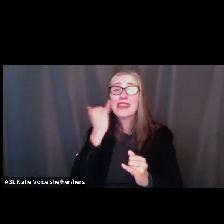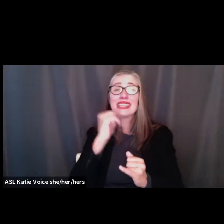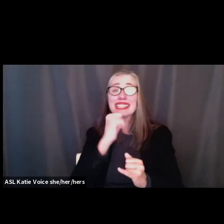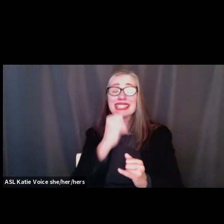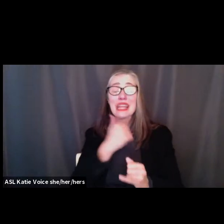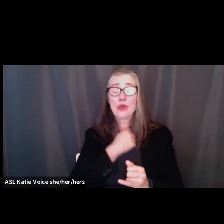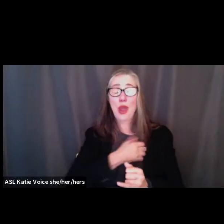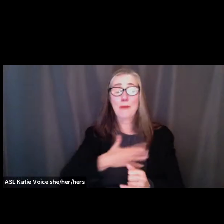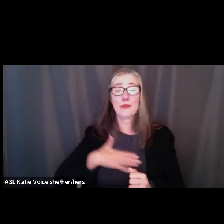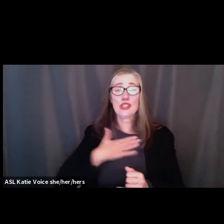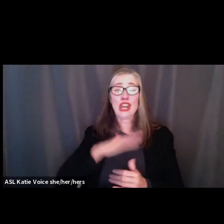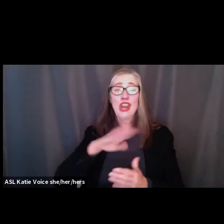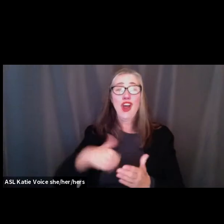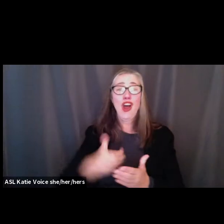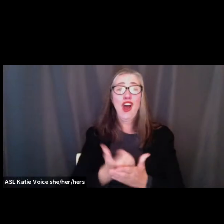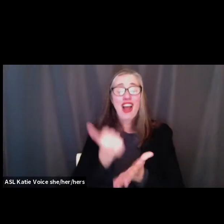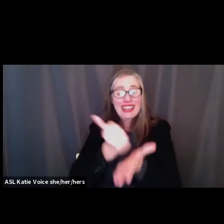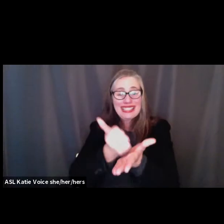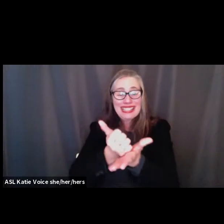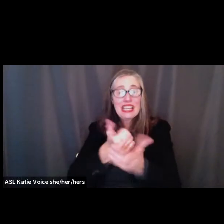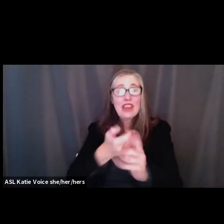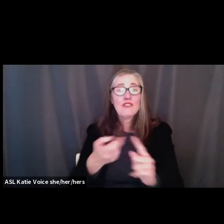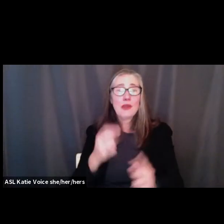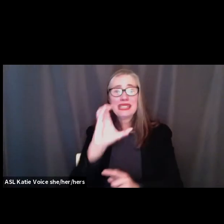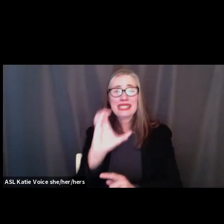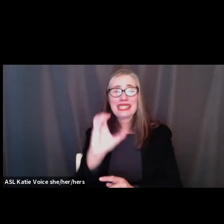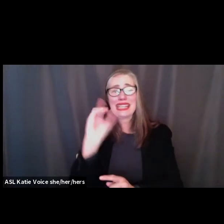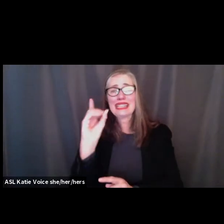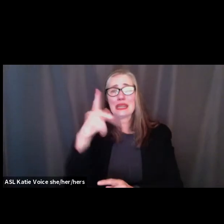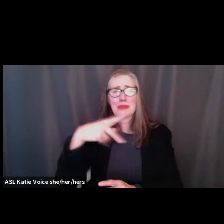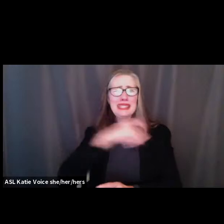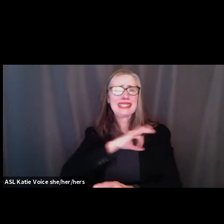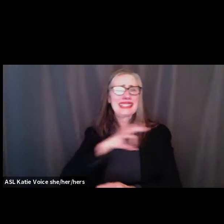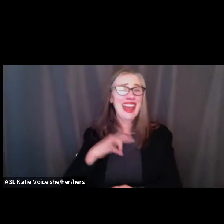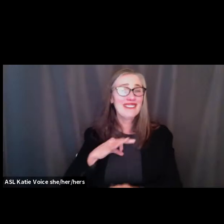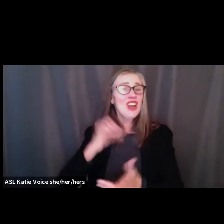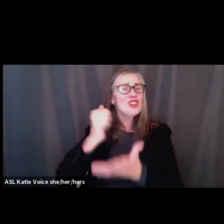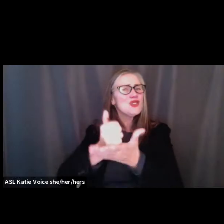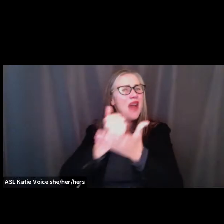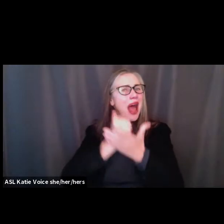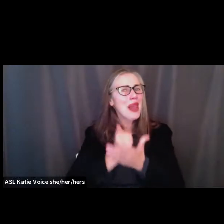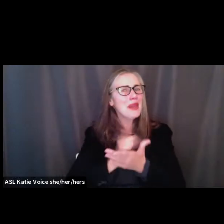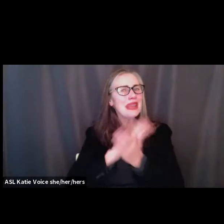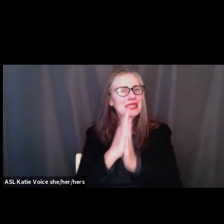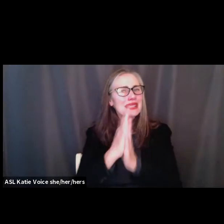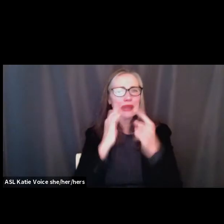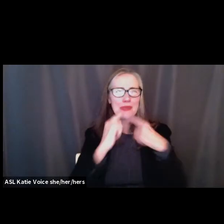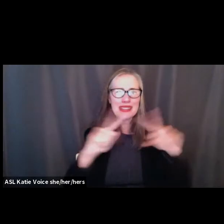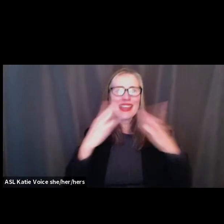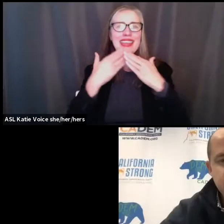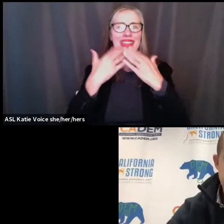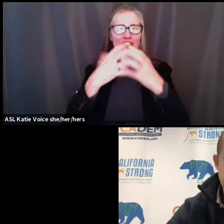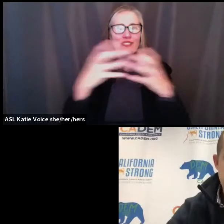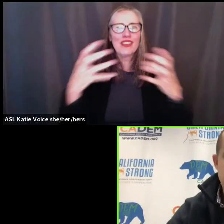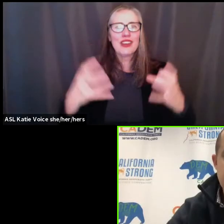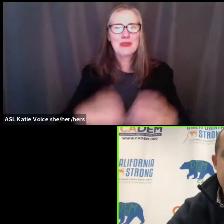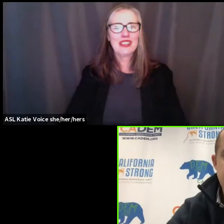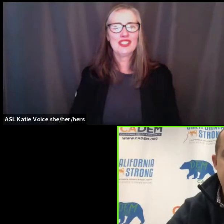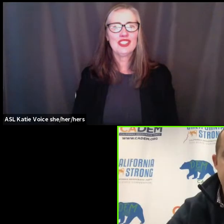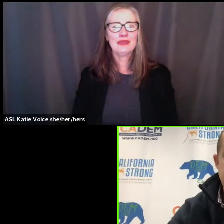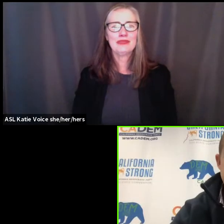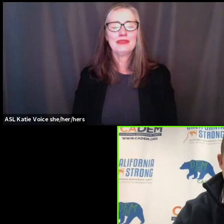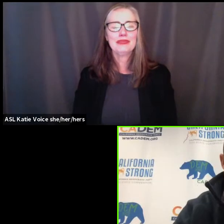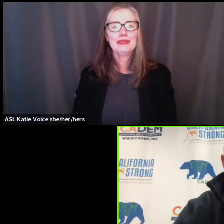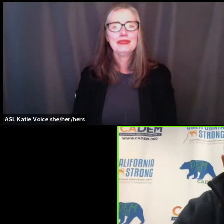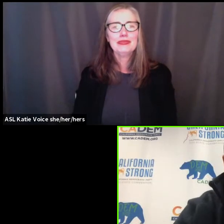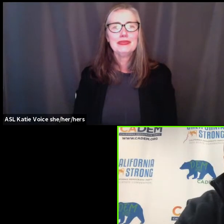the assistance we received from the CDP staff. You helped make us successful. Thank you very much. All right,